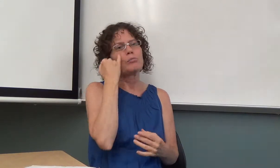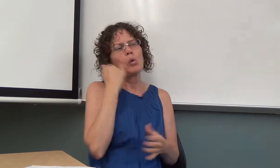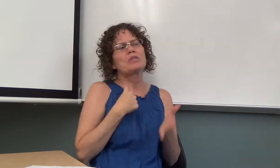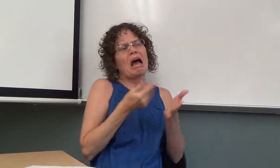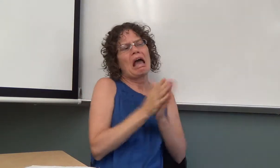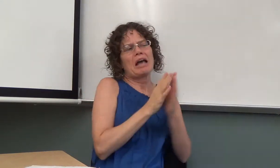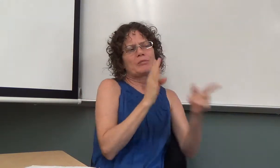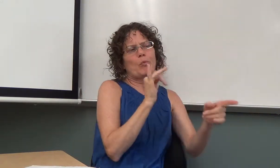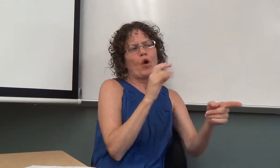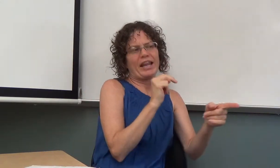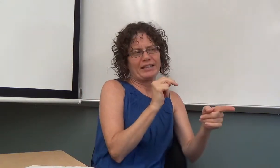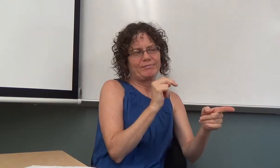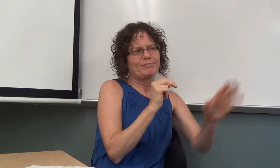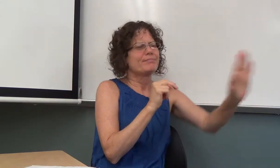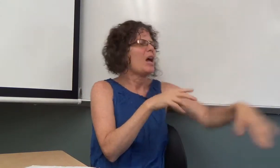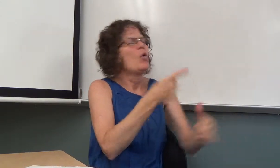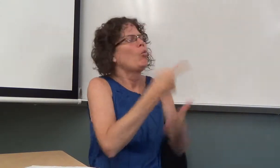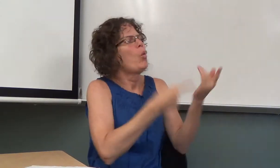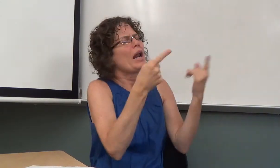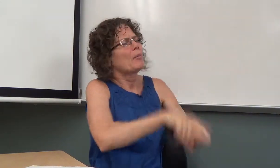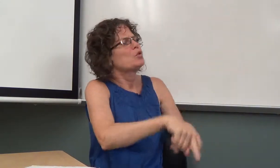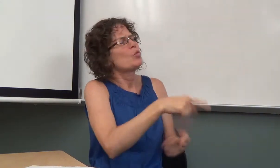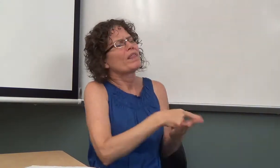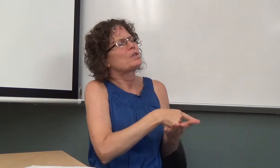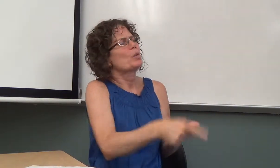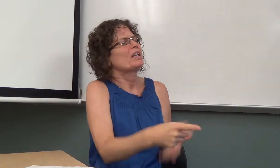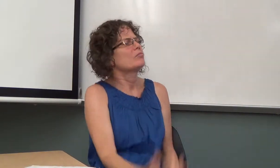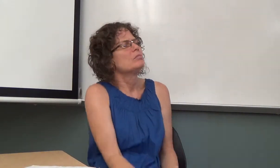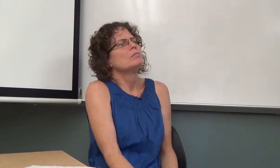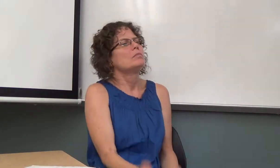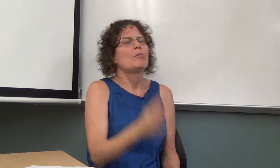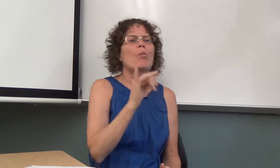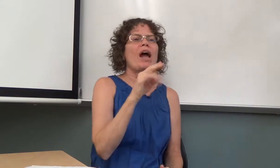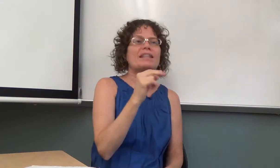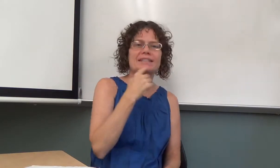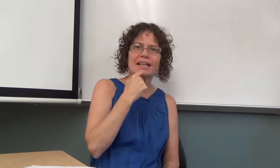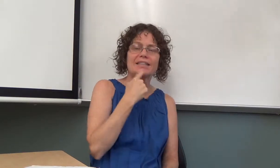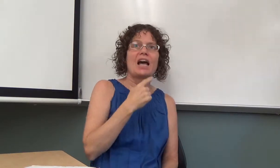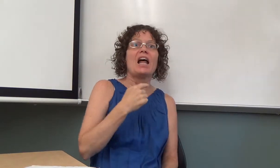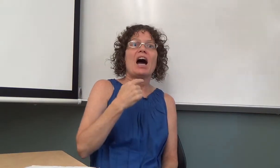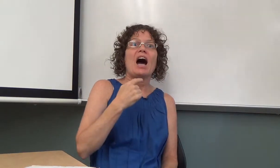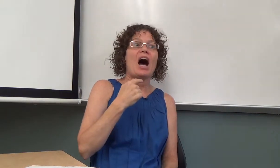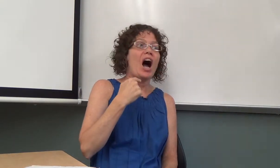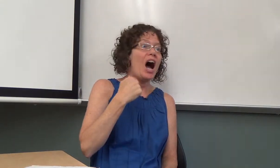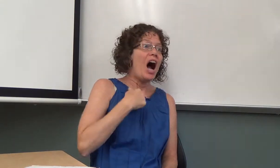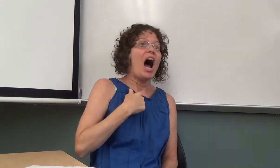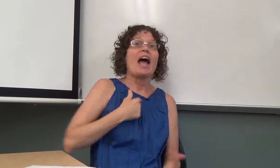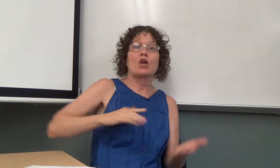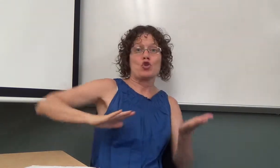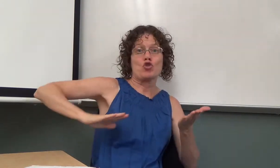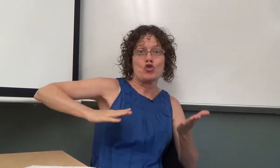same question. I said, Brian, what happened to you this week? And Brian says, I cooked an